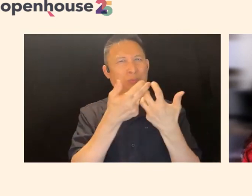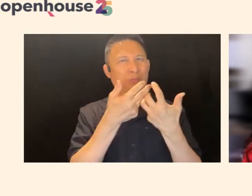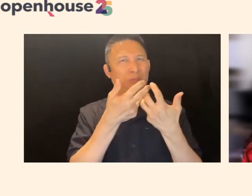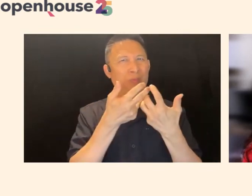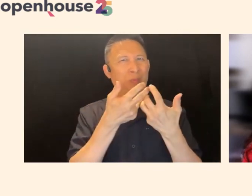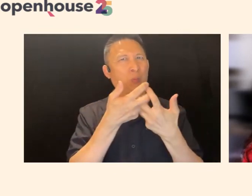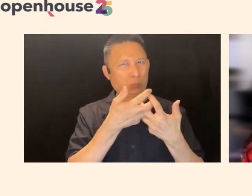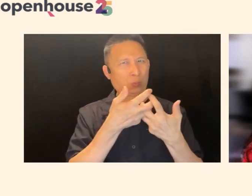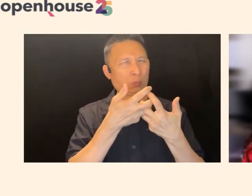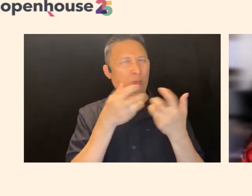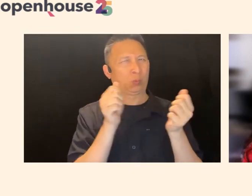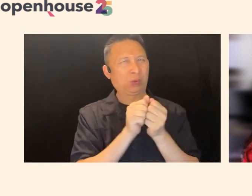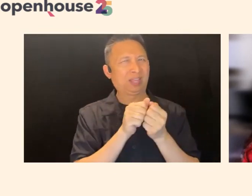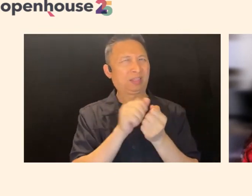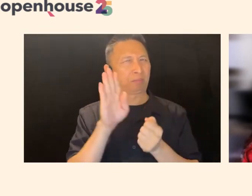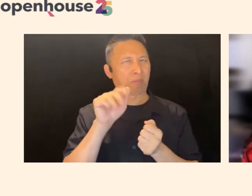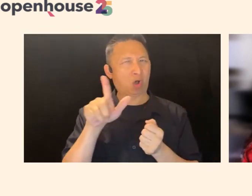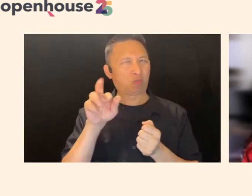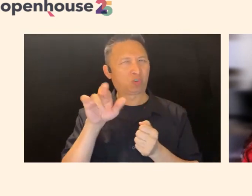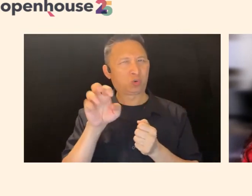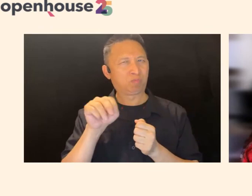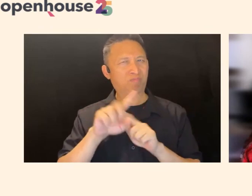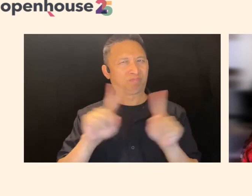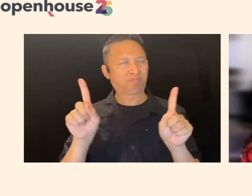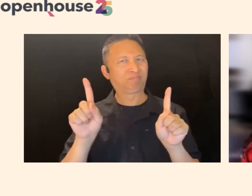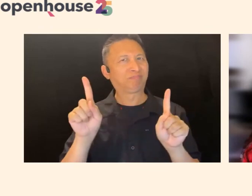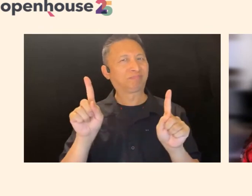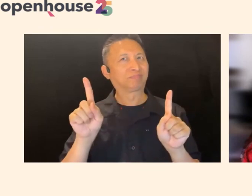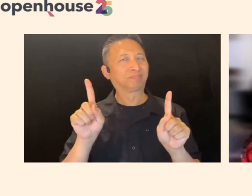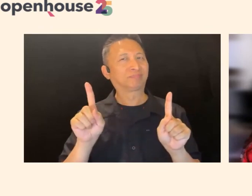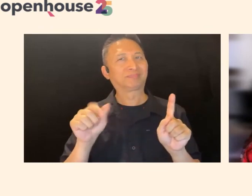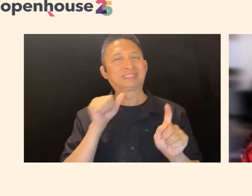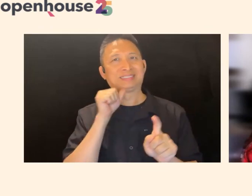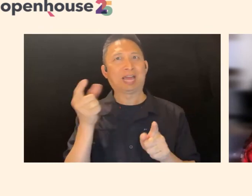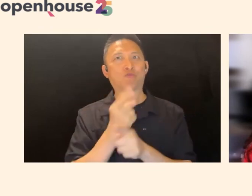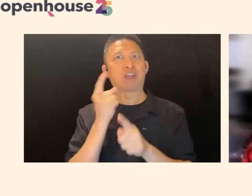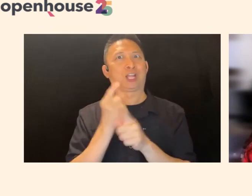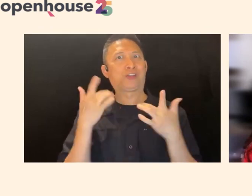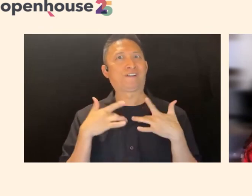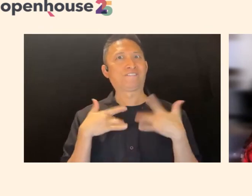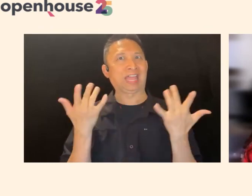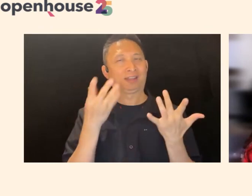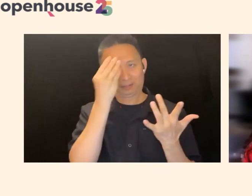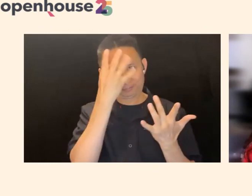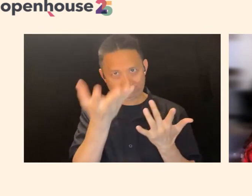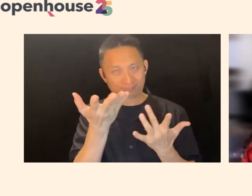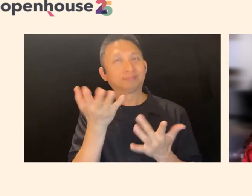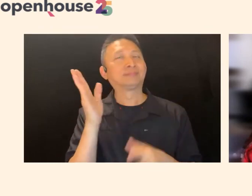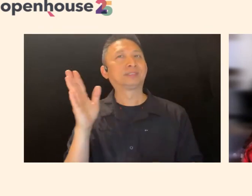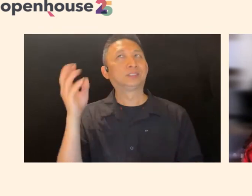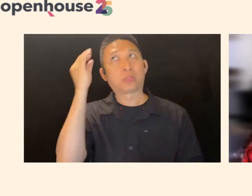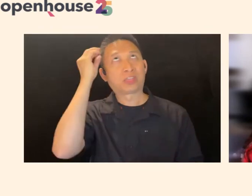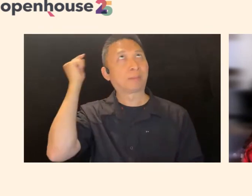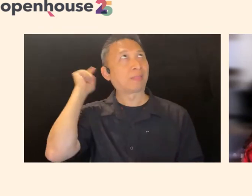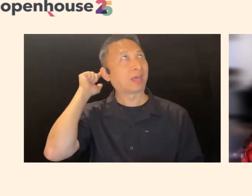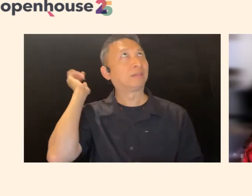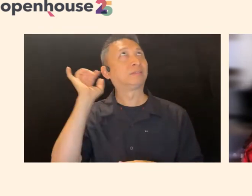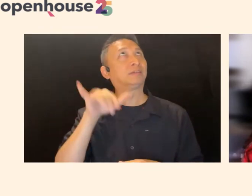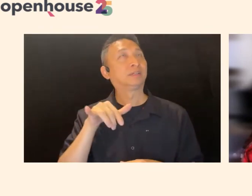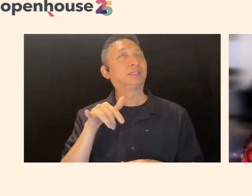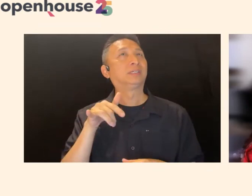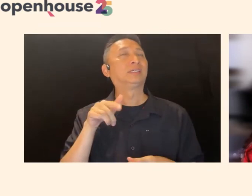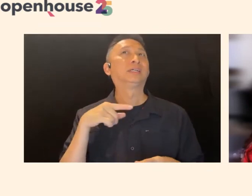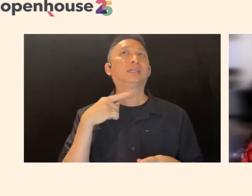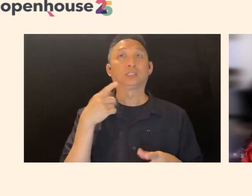to do that in most settings. And so thinking about the way your support looks and being okay with the fact that it may not be